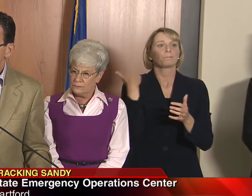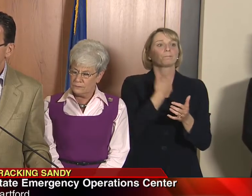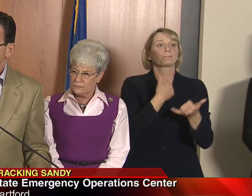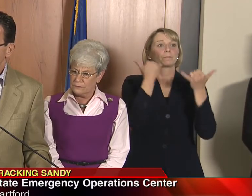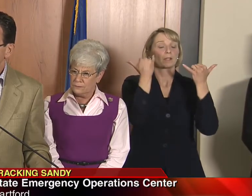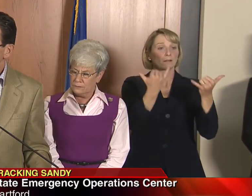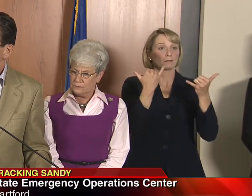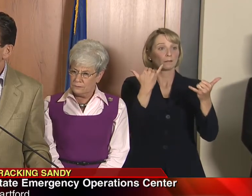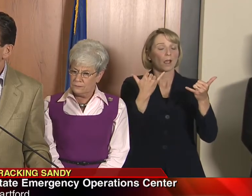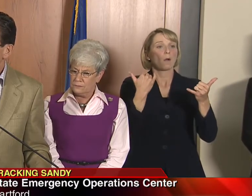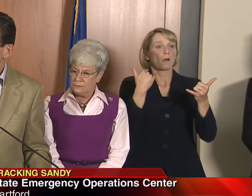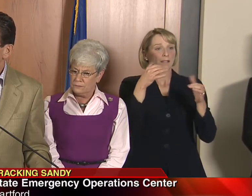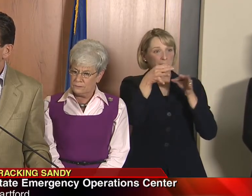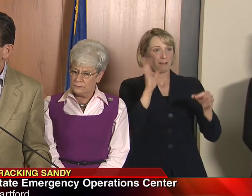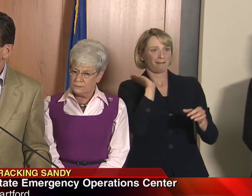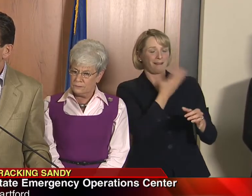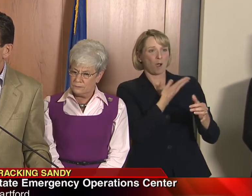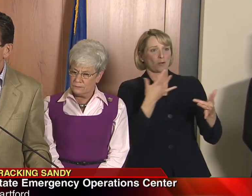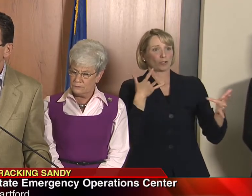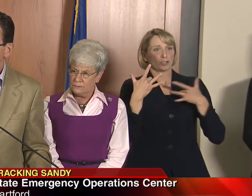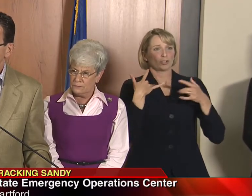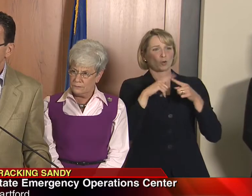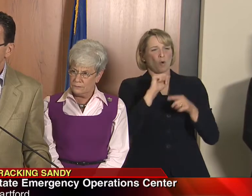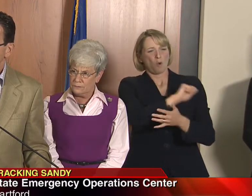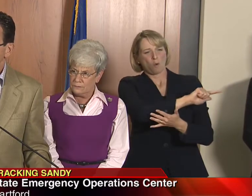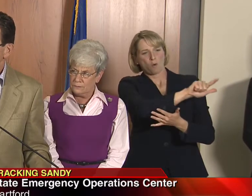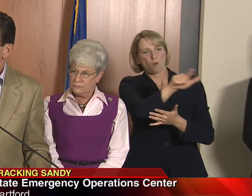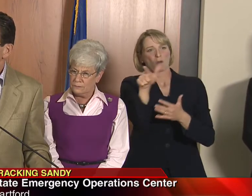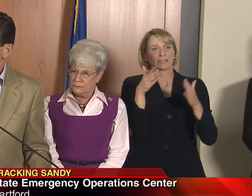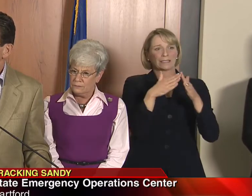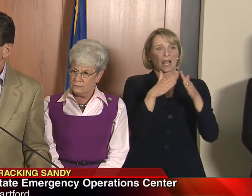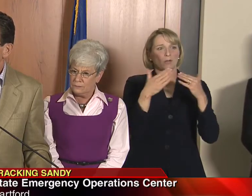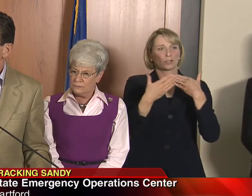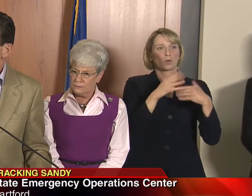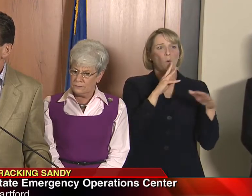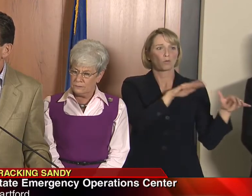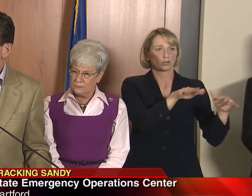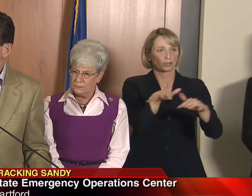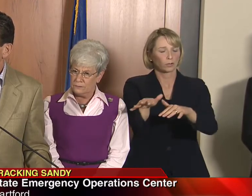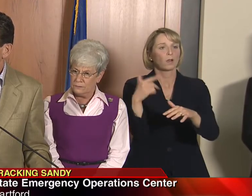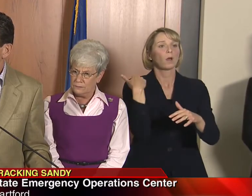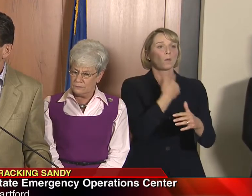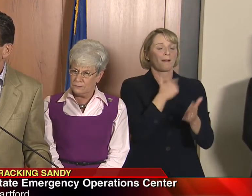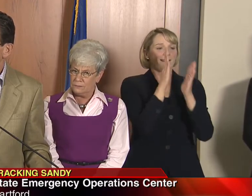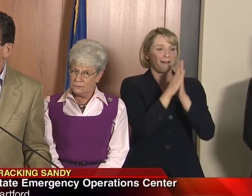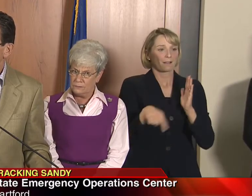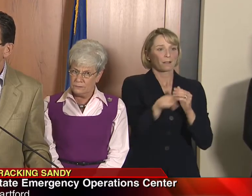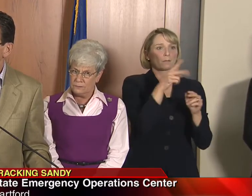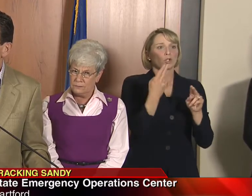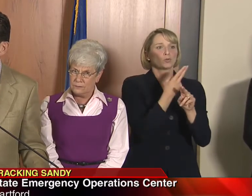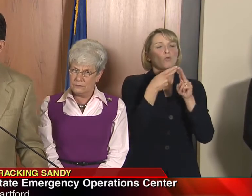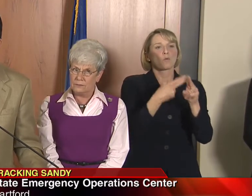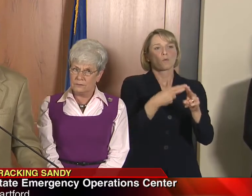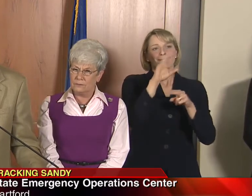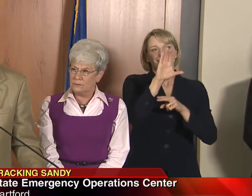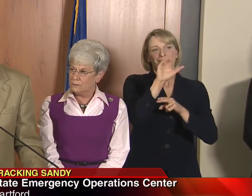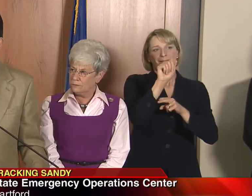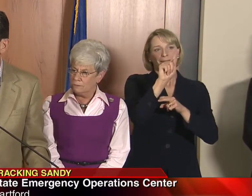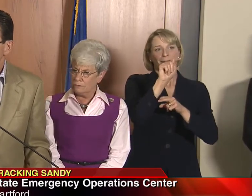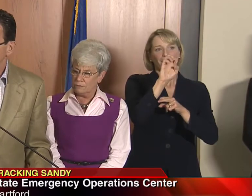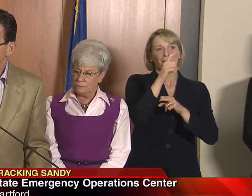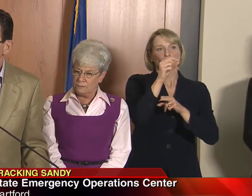conveyed our concern to every one of those towns. We have urged them to use Category 4 planning, and we've urged